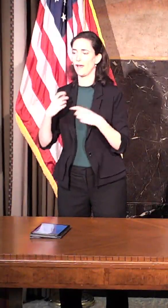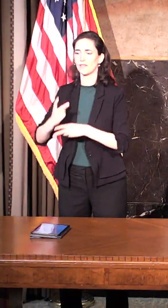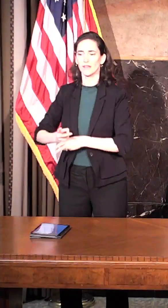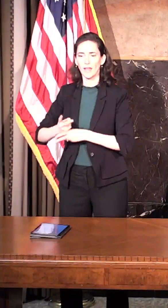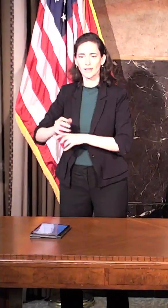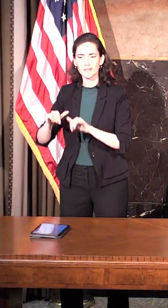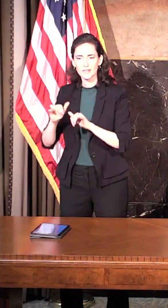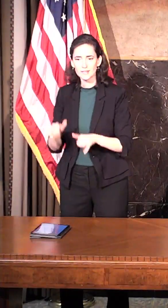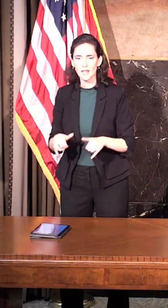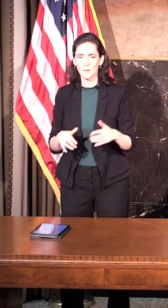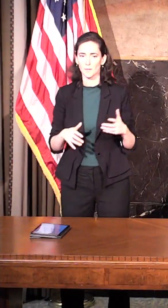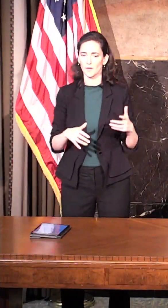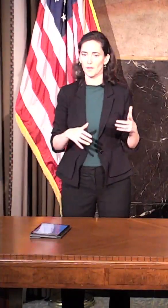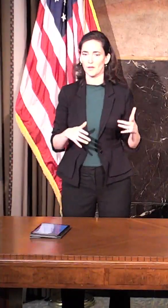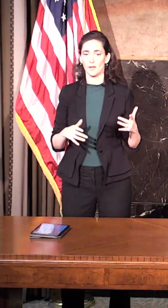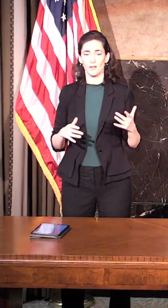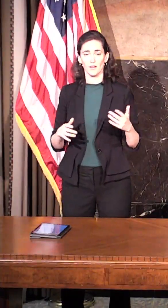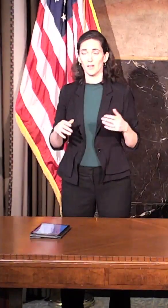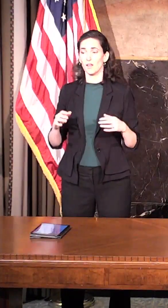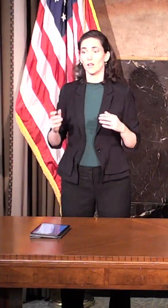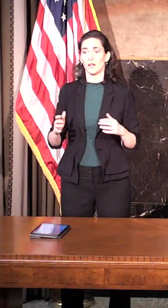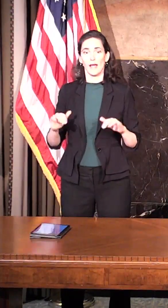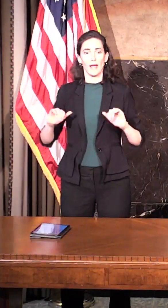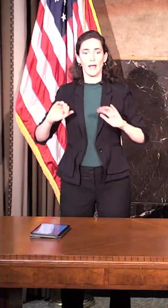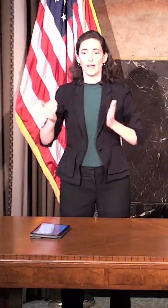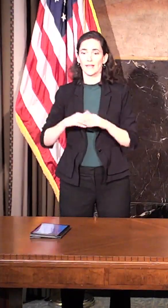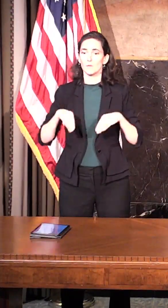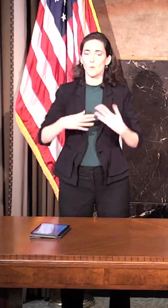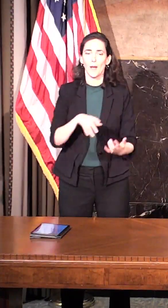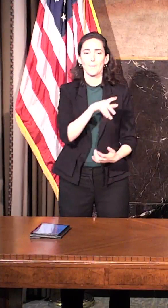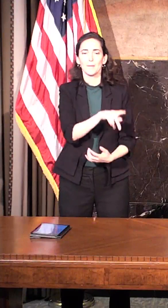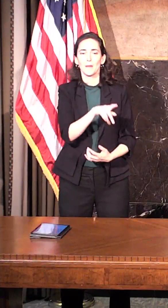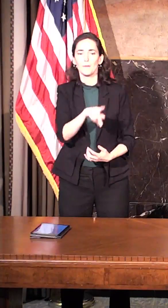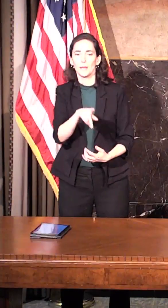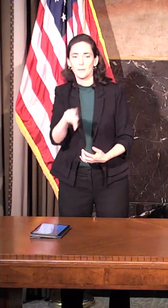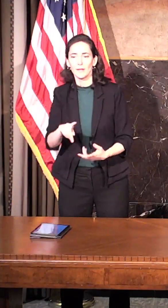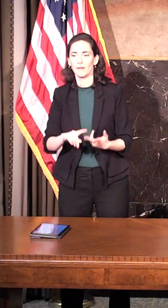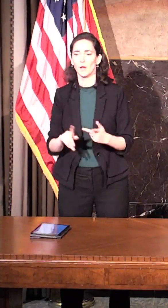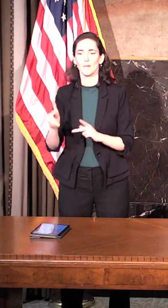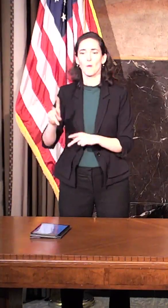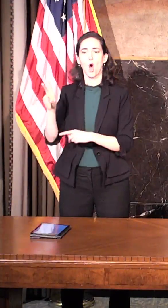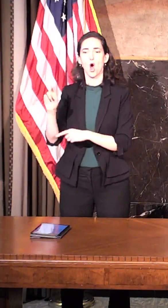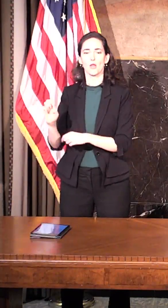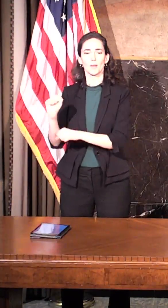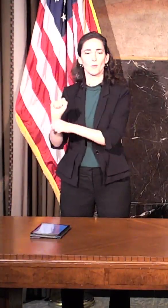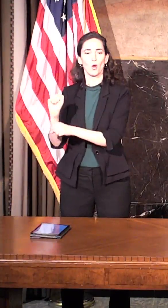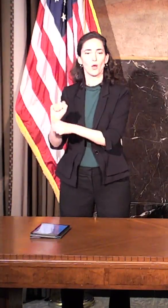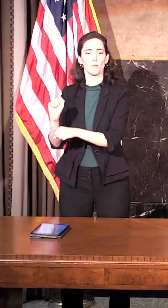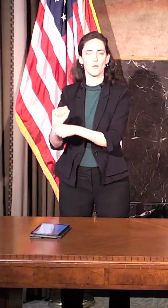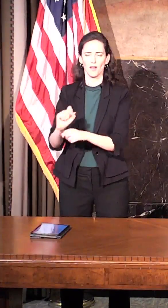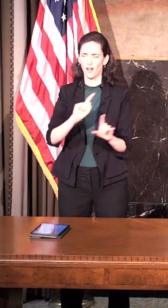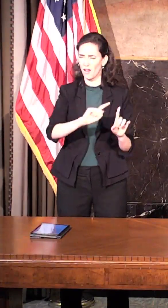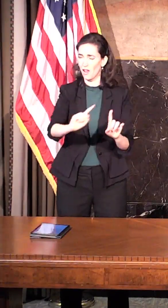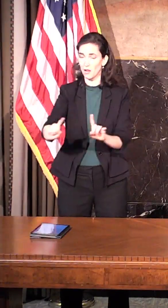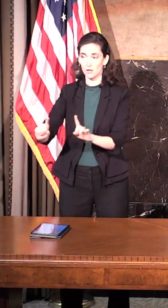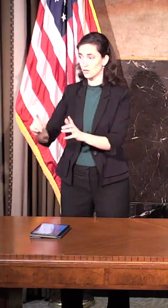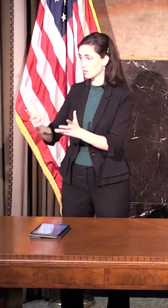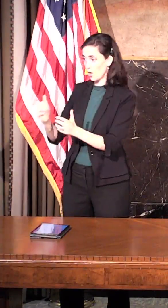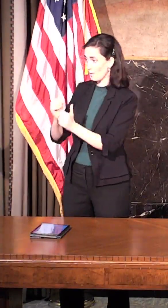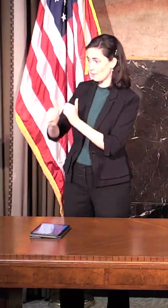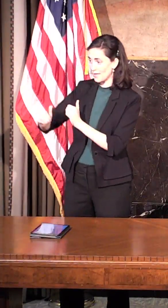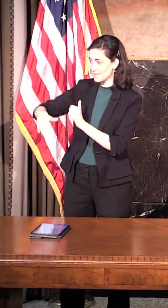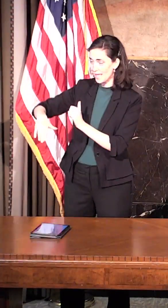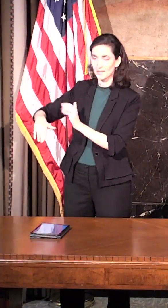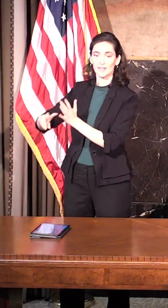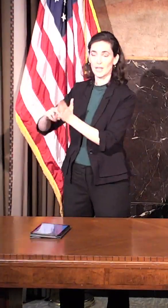delivery system, another round of PPP, another round of unemployment. Obviously, until something's passed, we don't take it